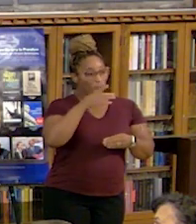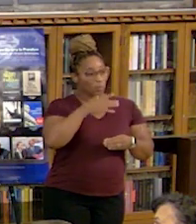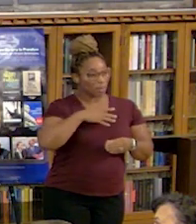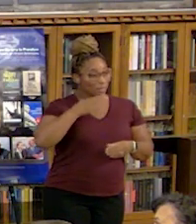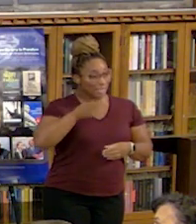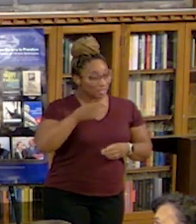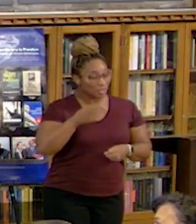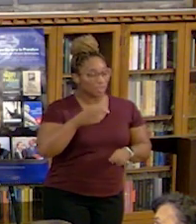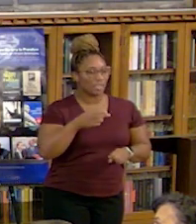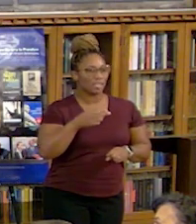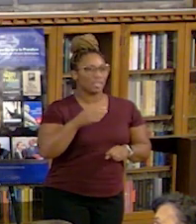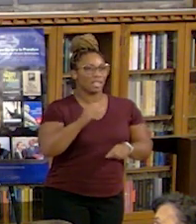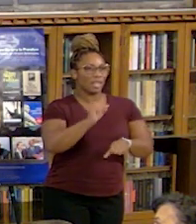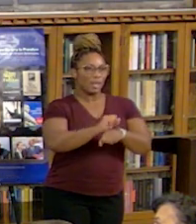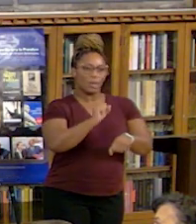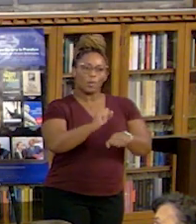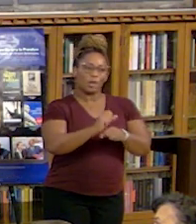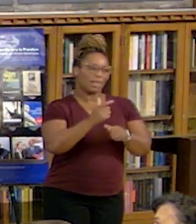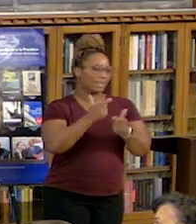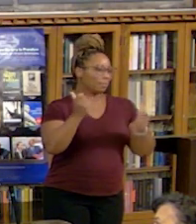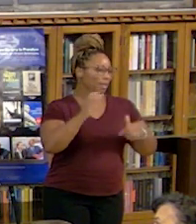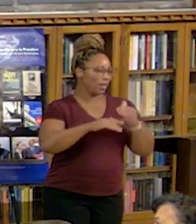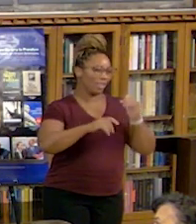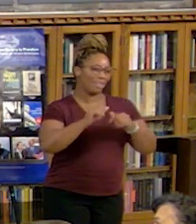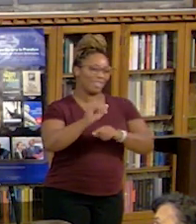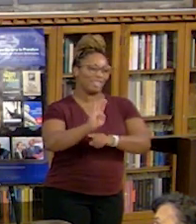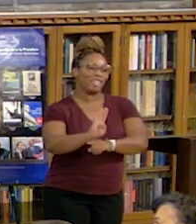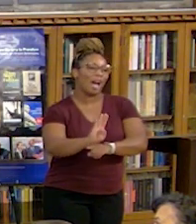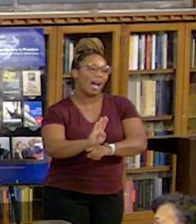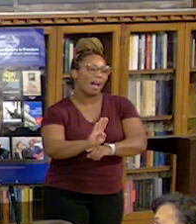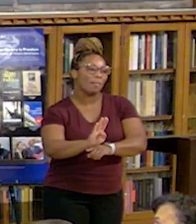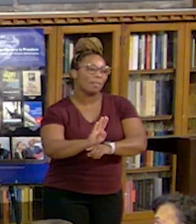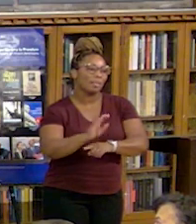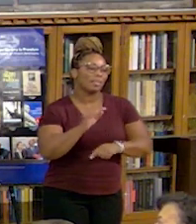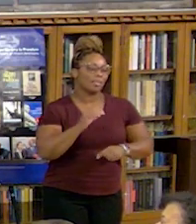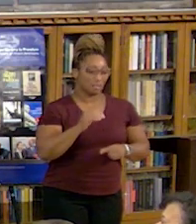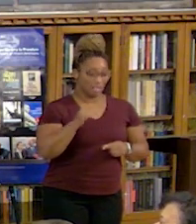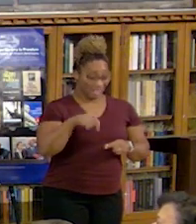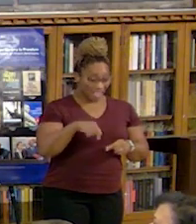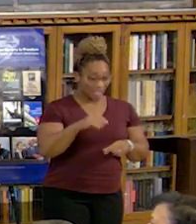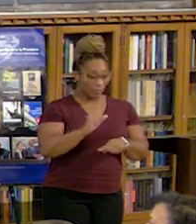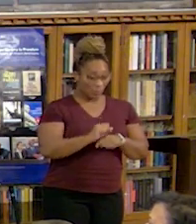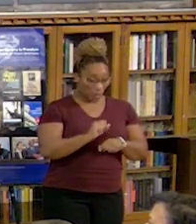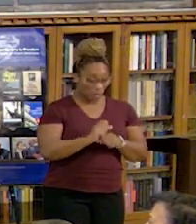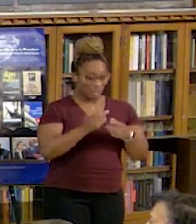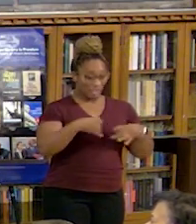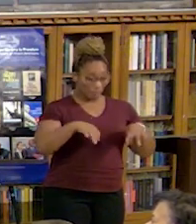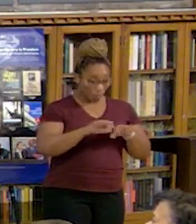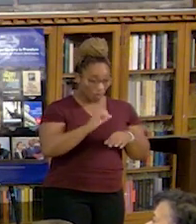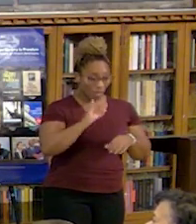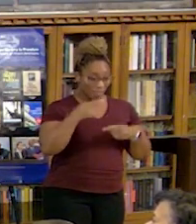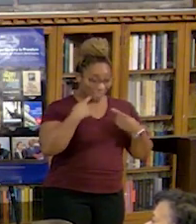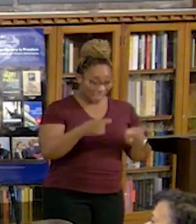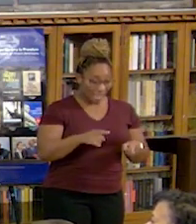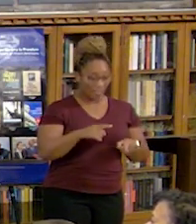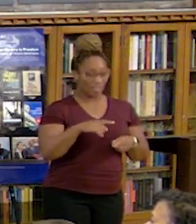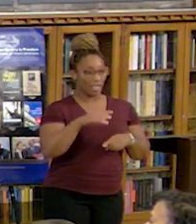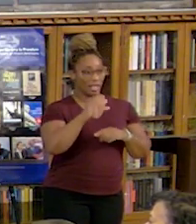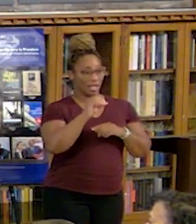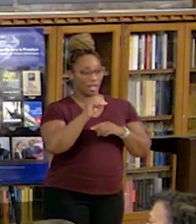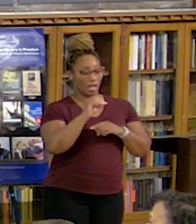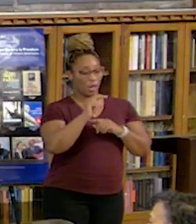that the work is bigger than the job right that this work the importance of telling onus